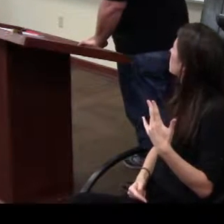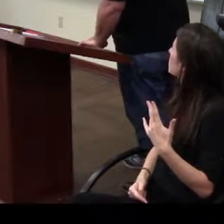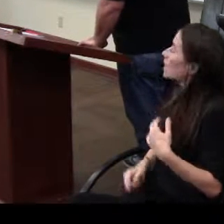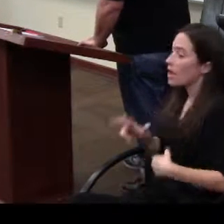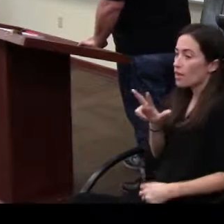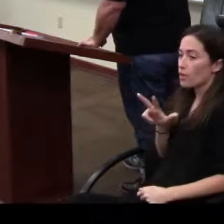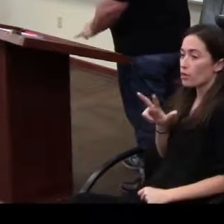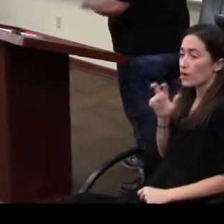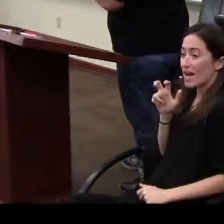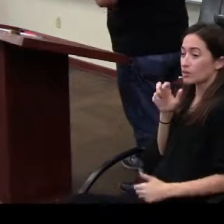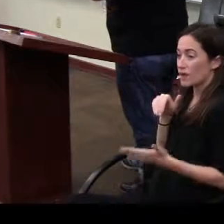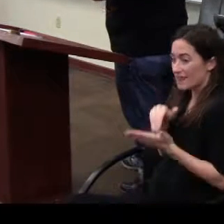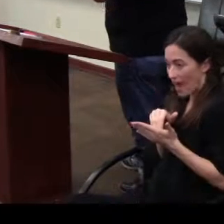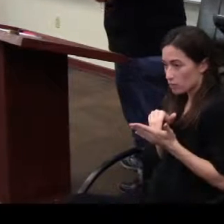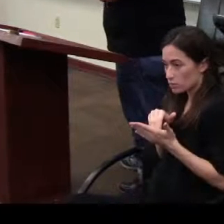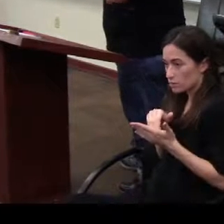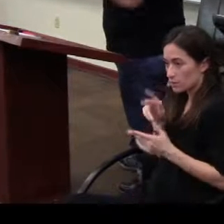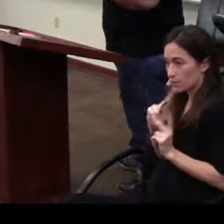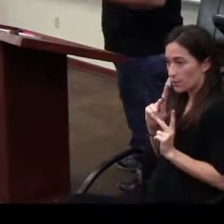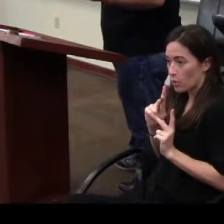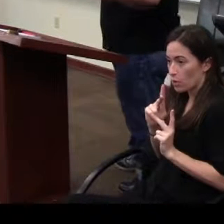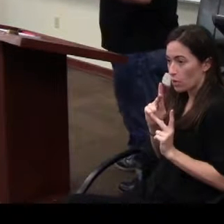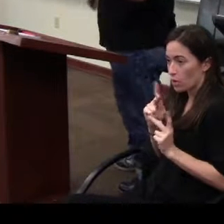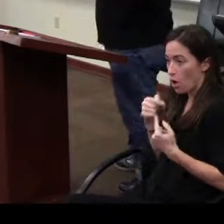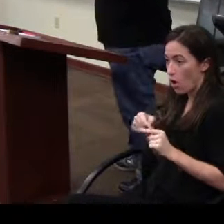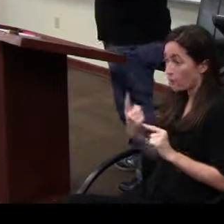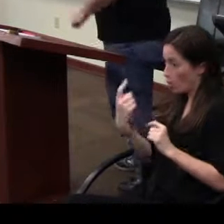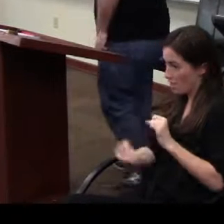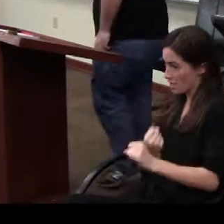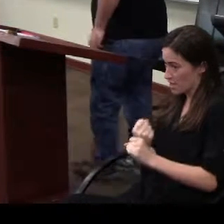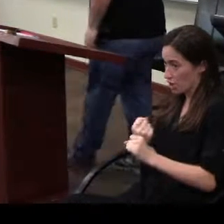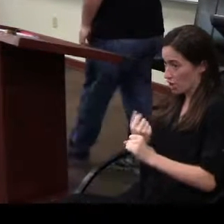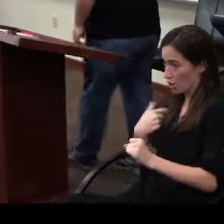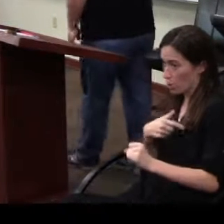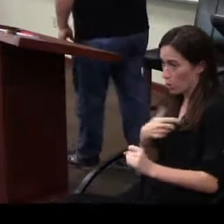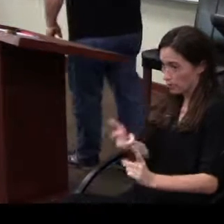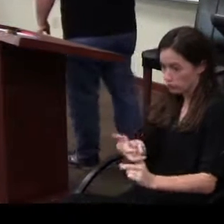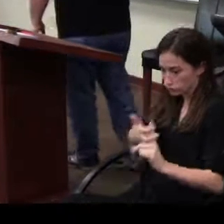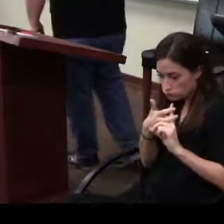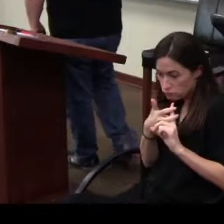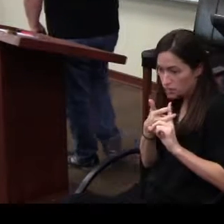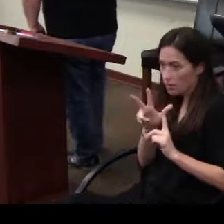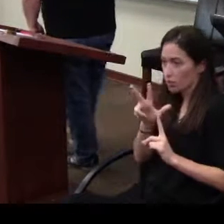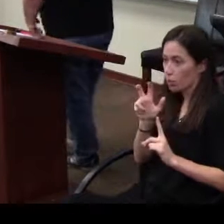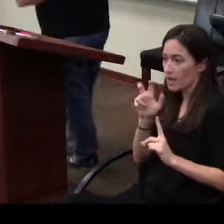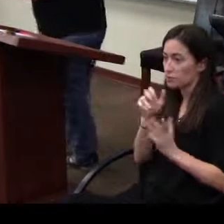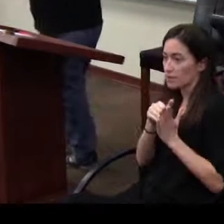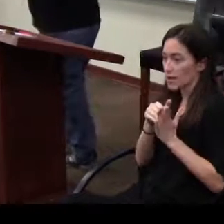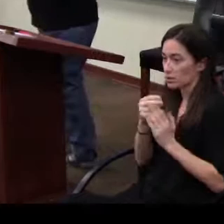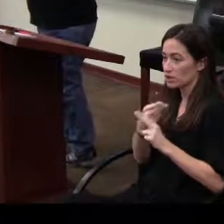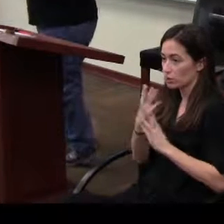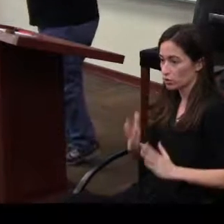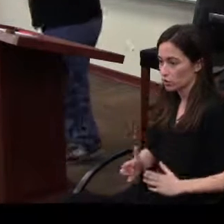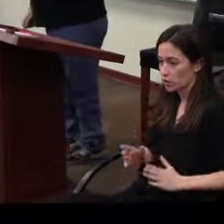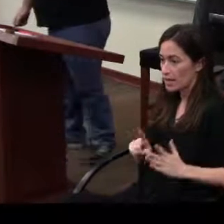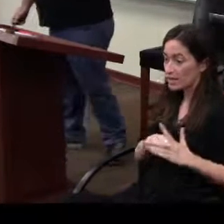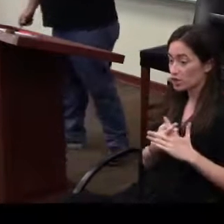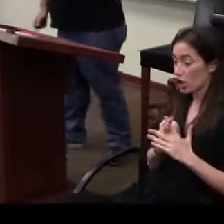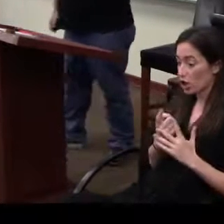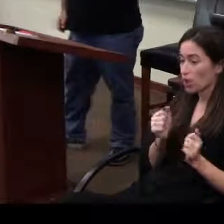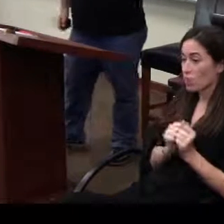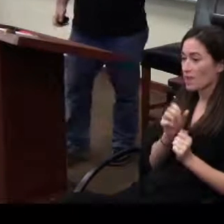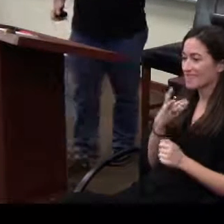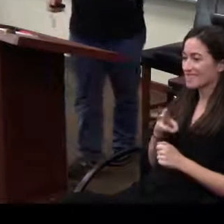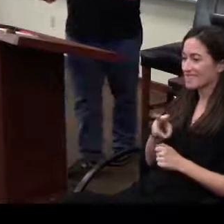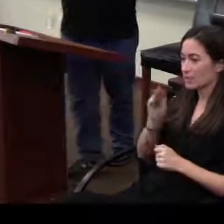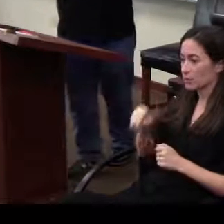300,000 users across a year. We aggregated 300,000 users. Started off about 16% click rate, and that's